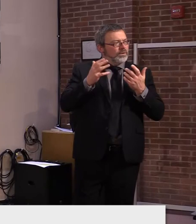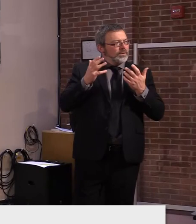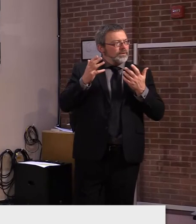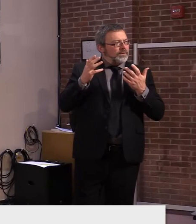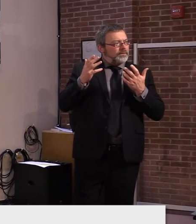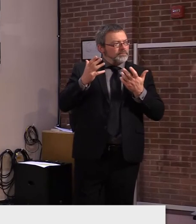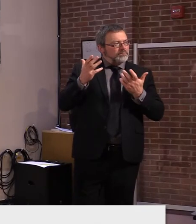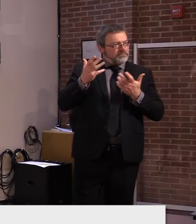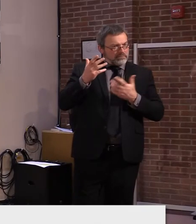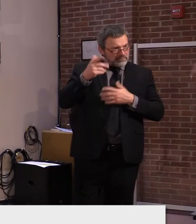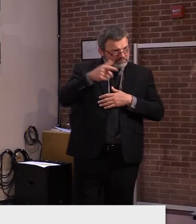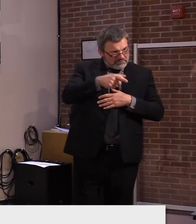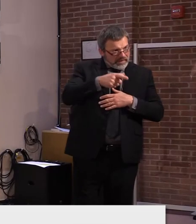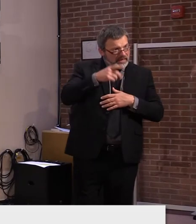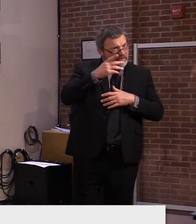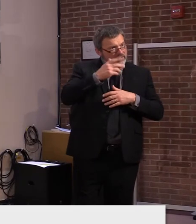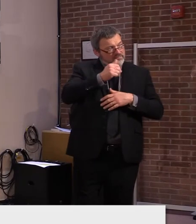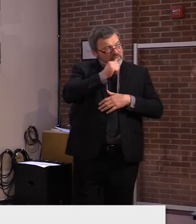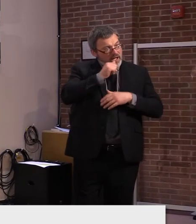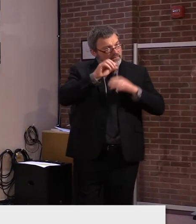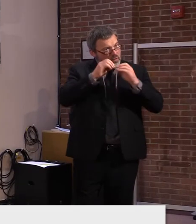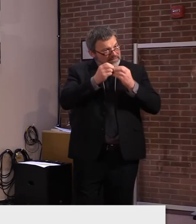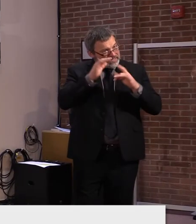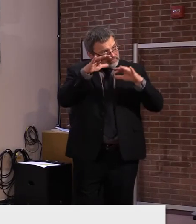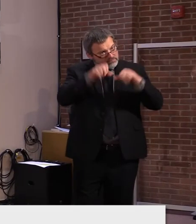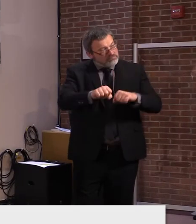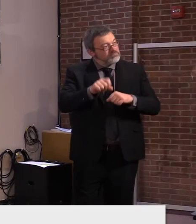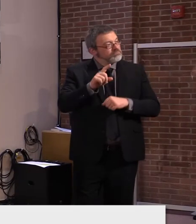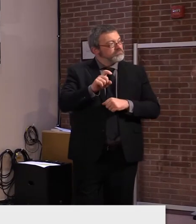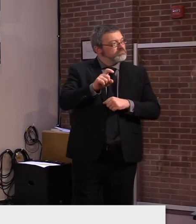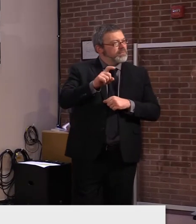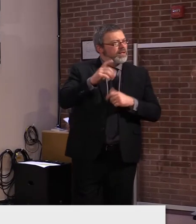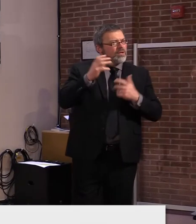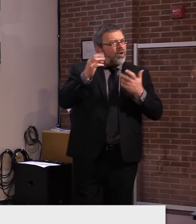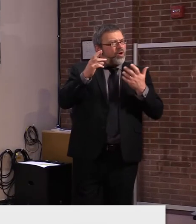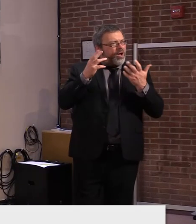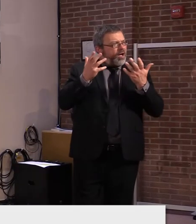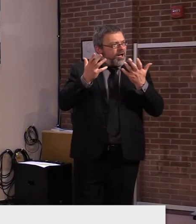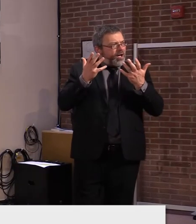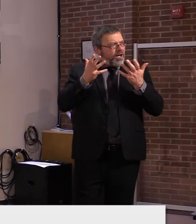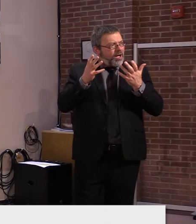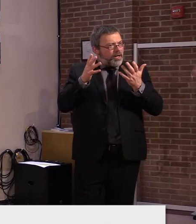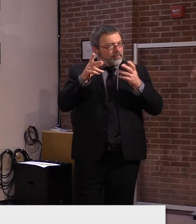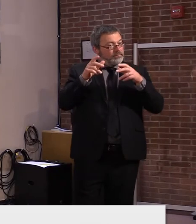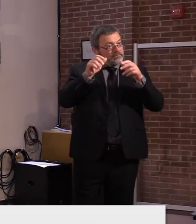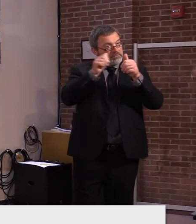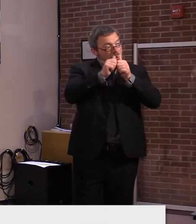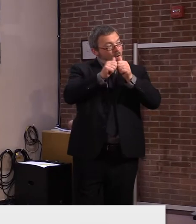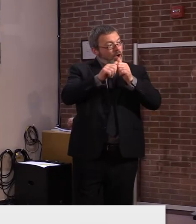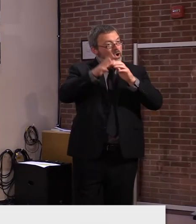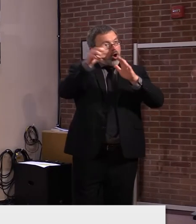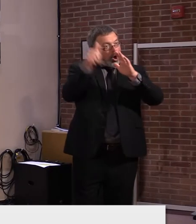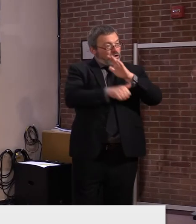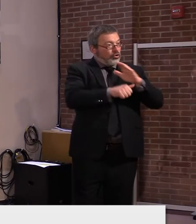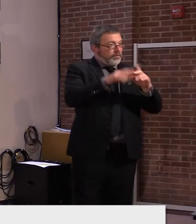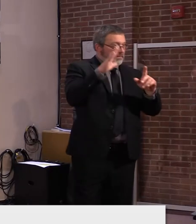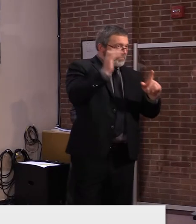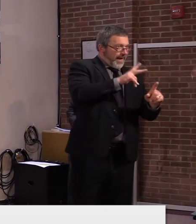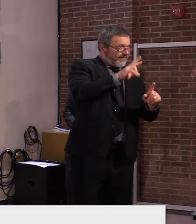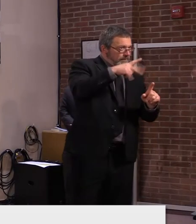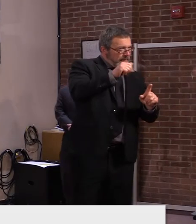run all of the state's high school athletics, or should there be some sort of state